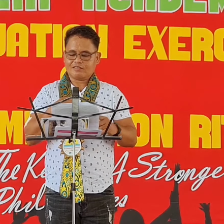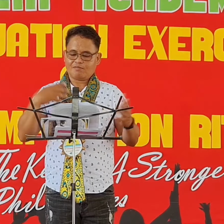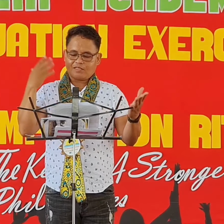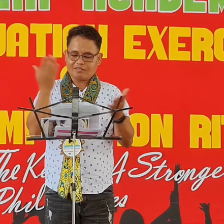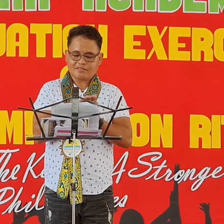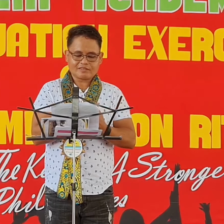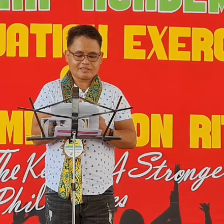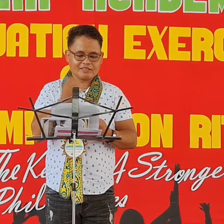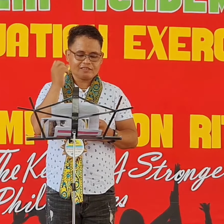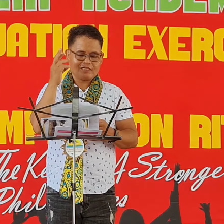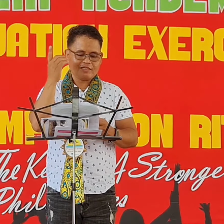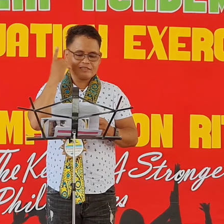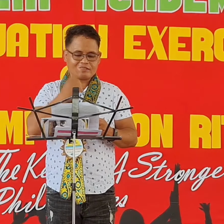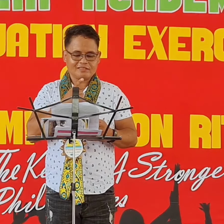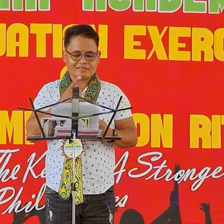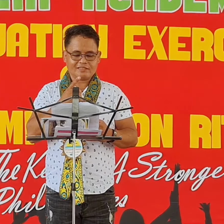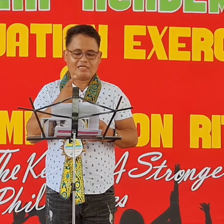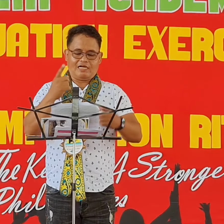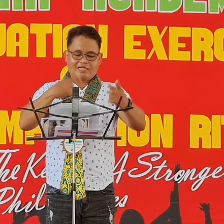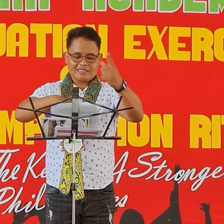When I arrived, Sir Dennis signed to me.